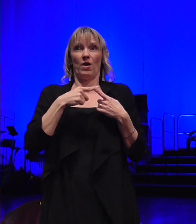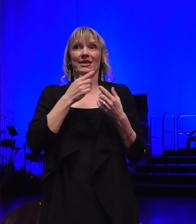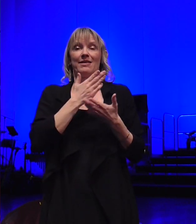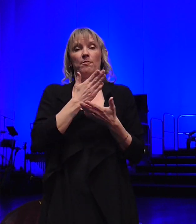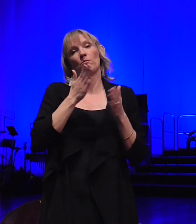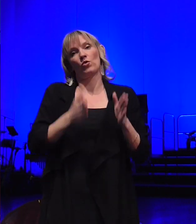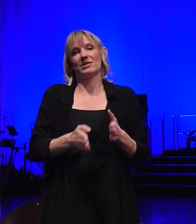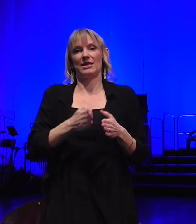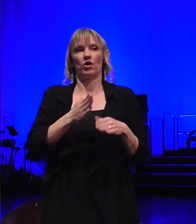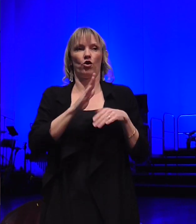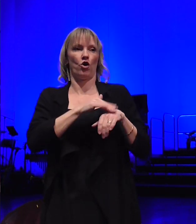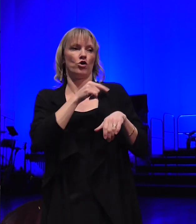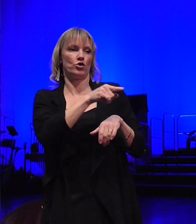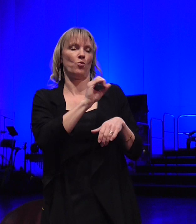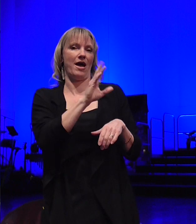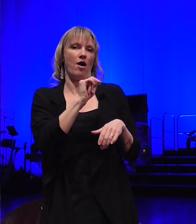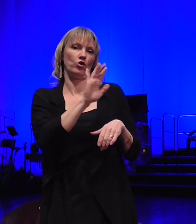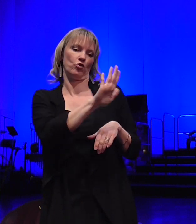stuff.